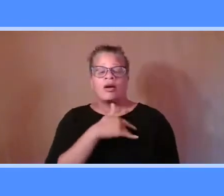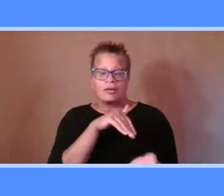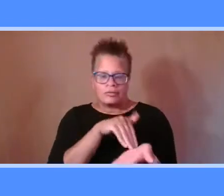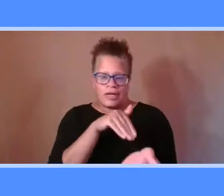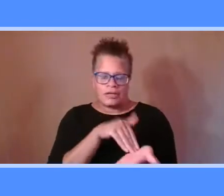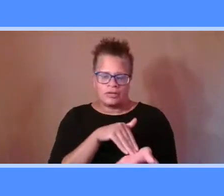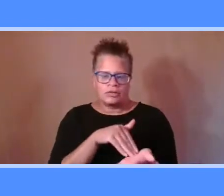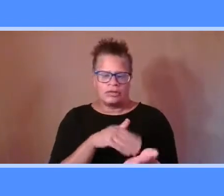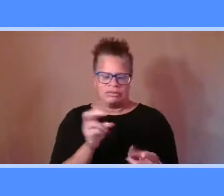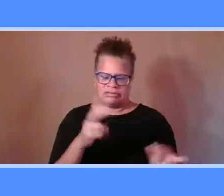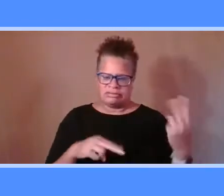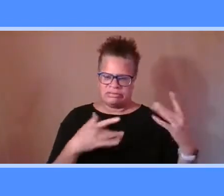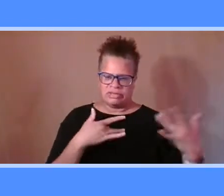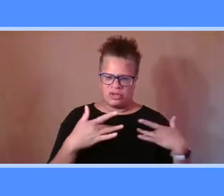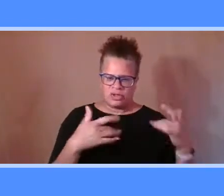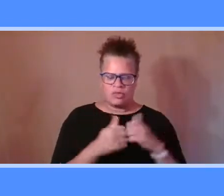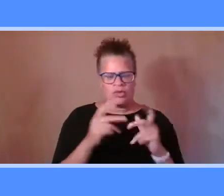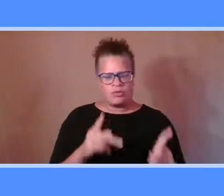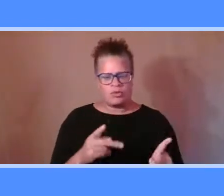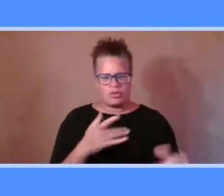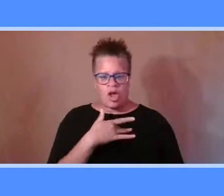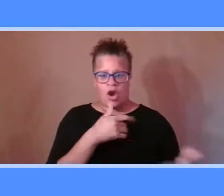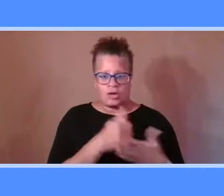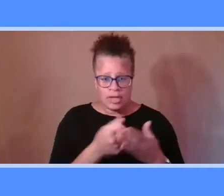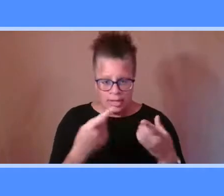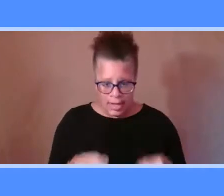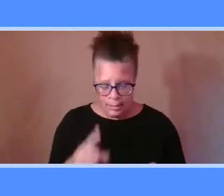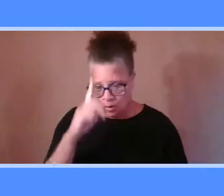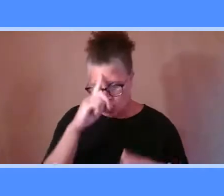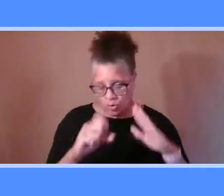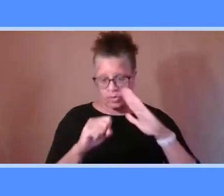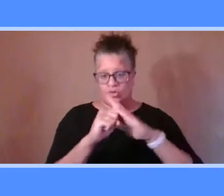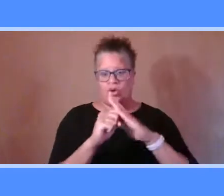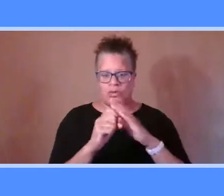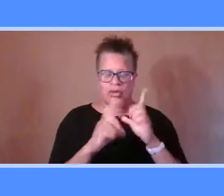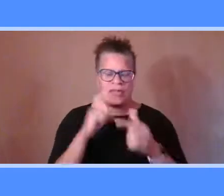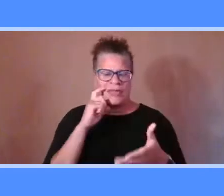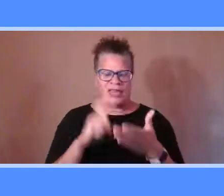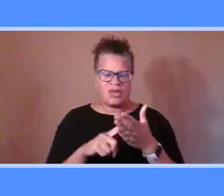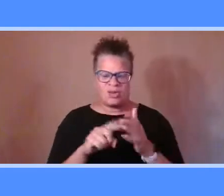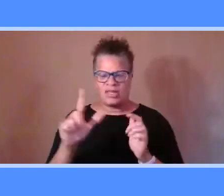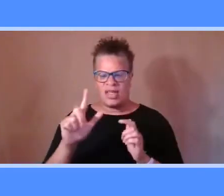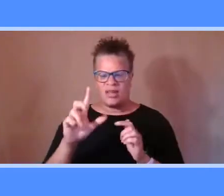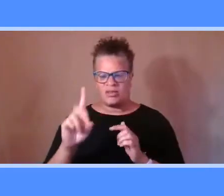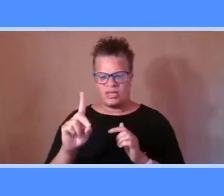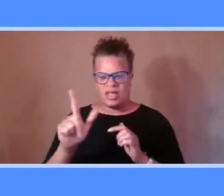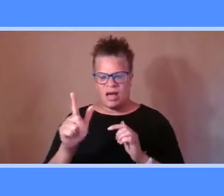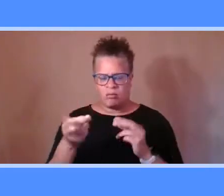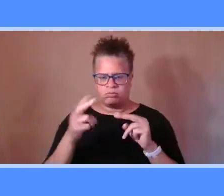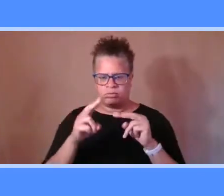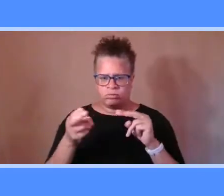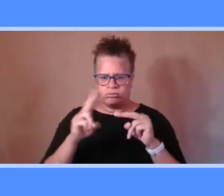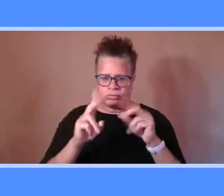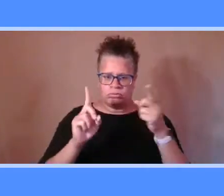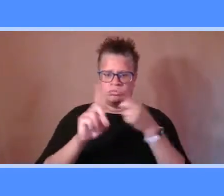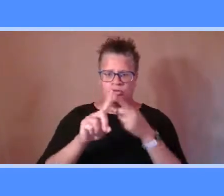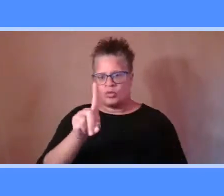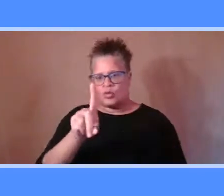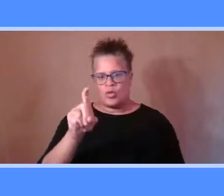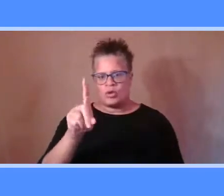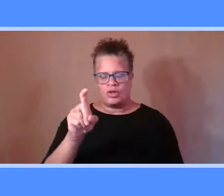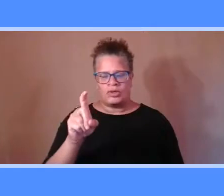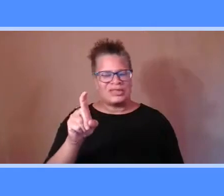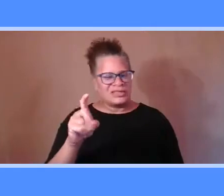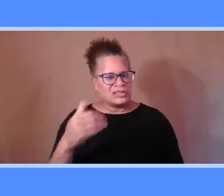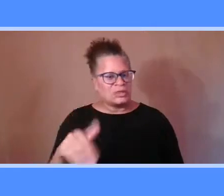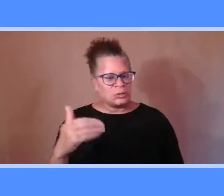very concerned with someone who's had a heart attack or a stroke, and they see that LDL creeping up above 100. It's a big